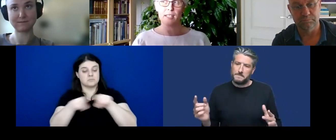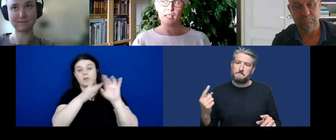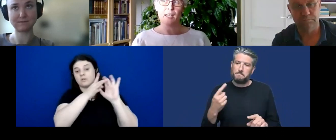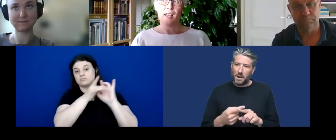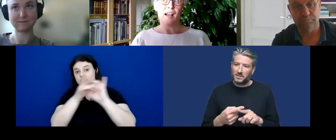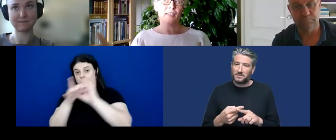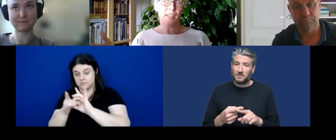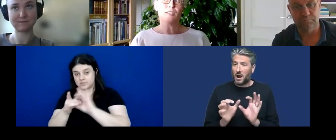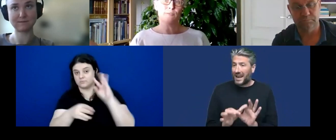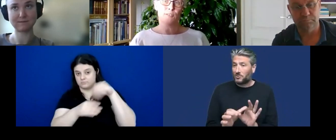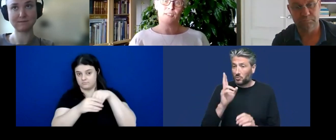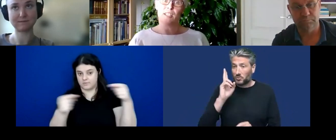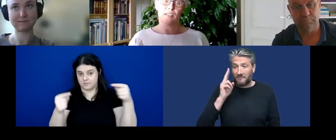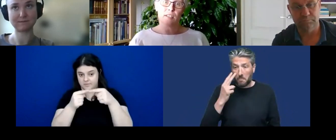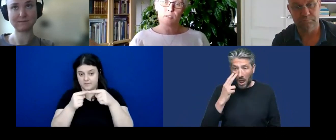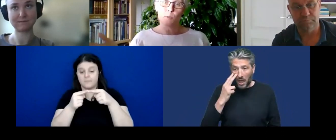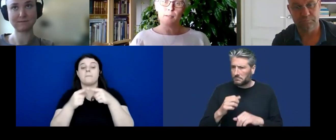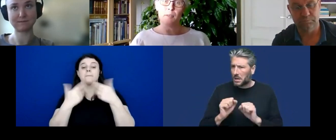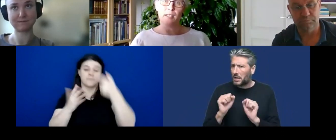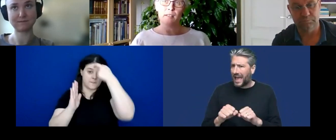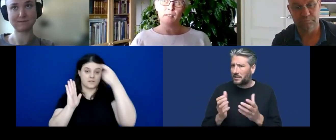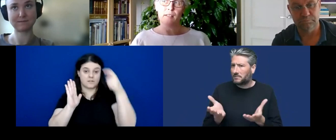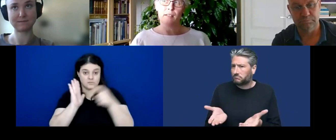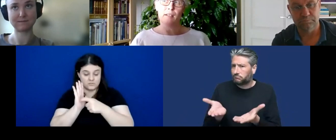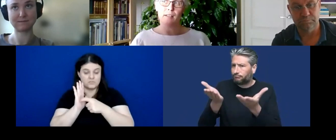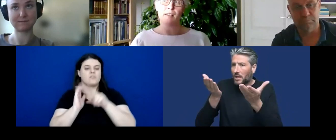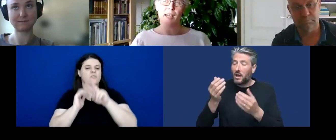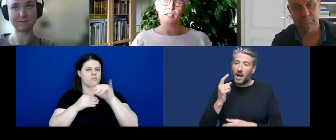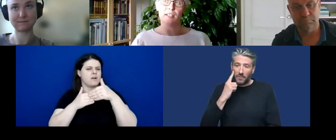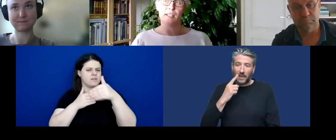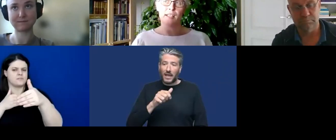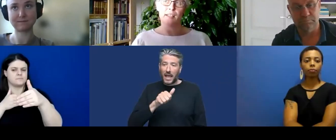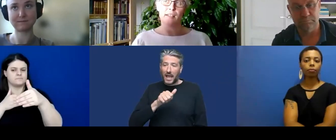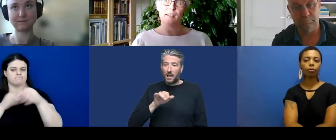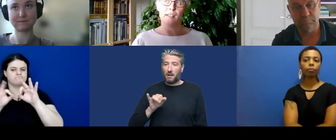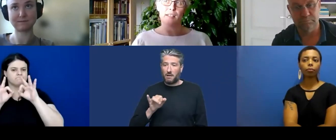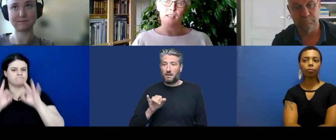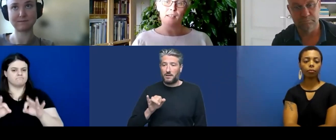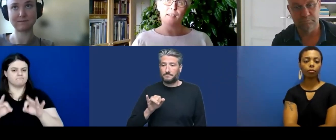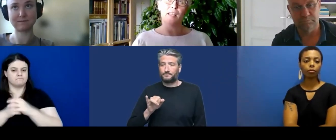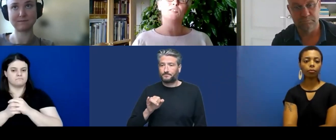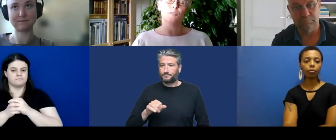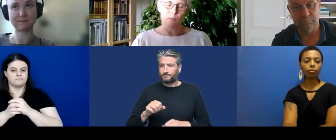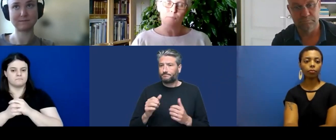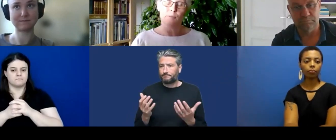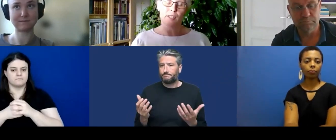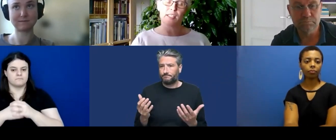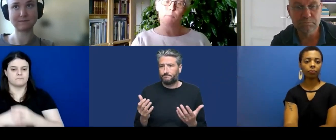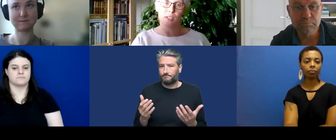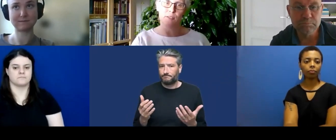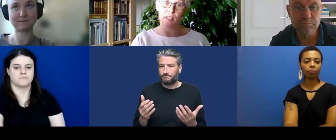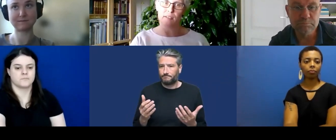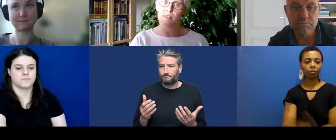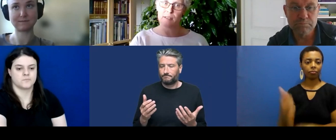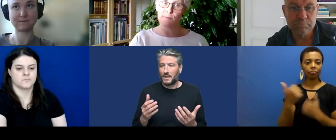So I think artificial intelligence will be actually a tool that can